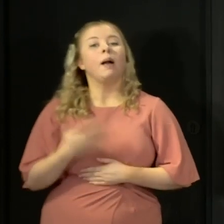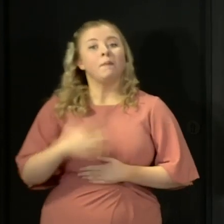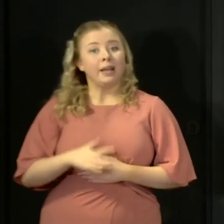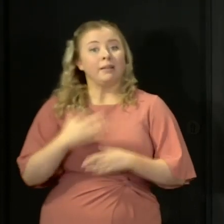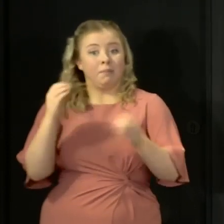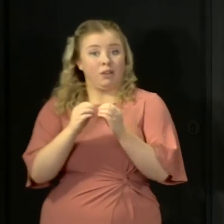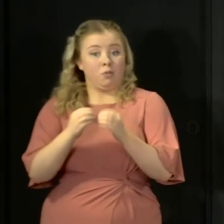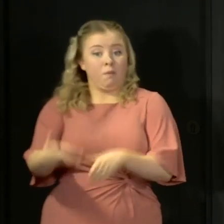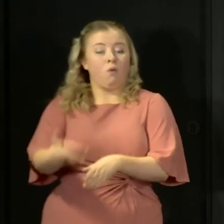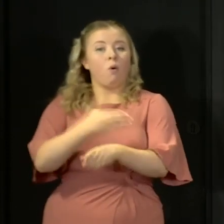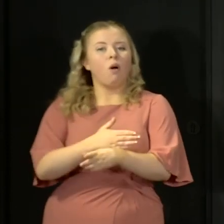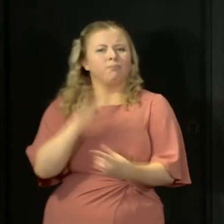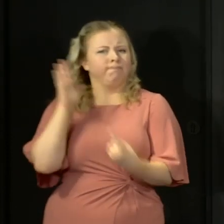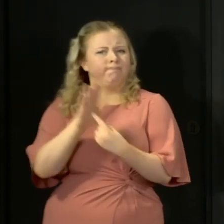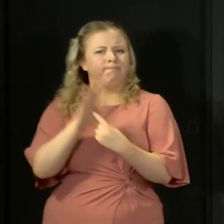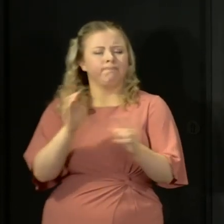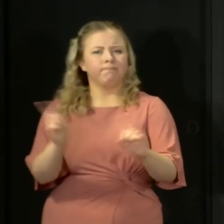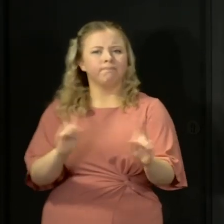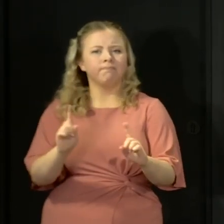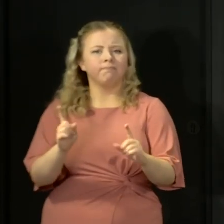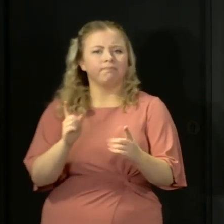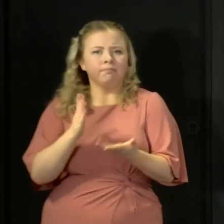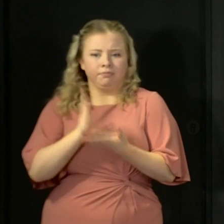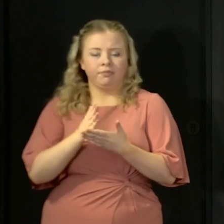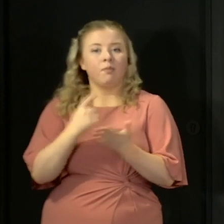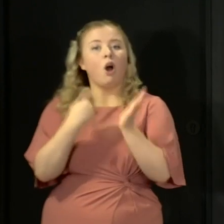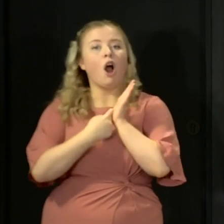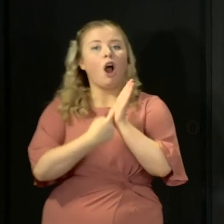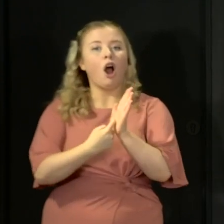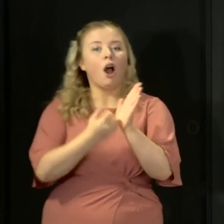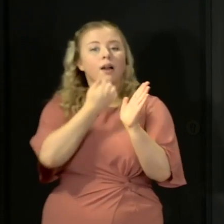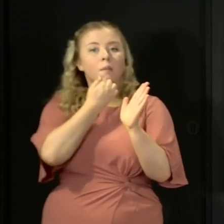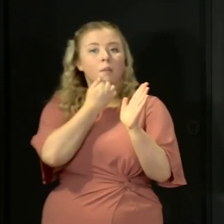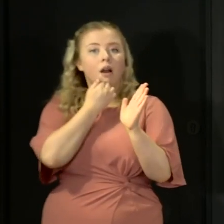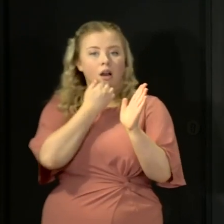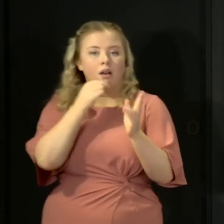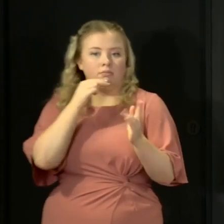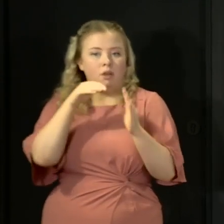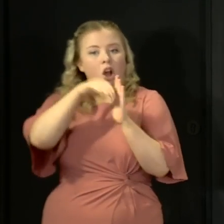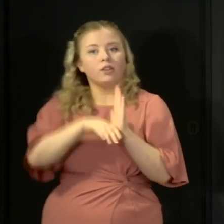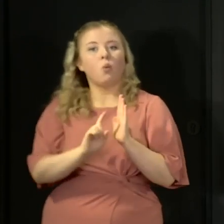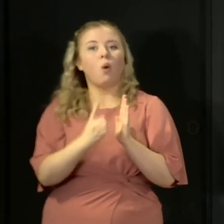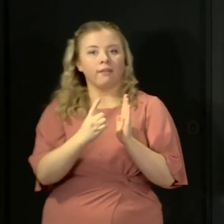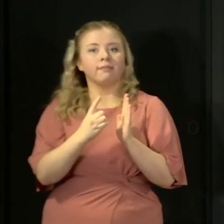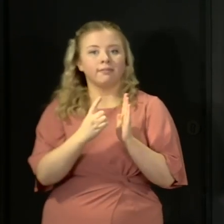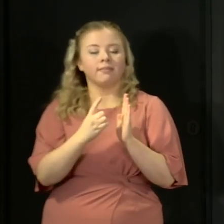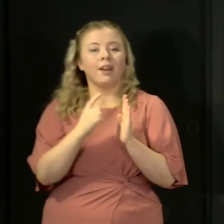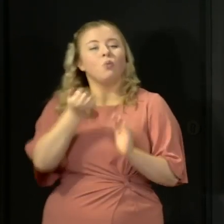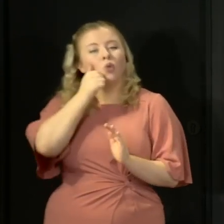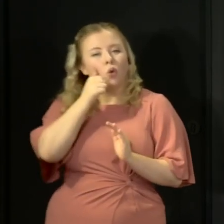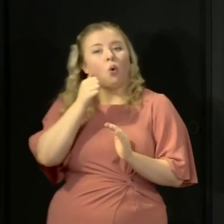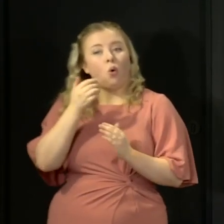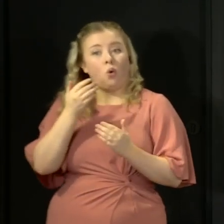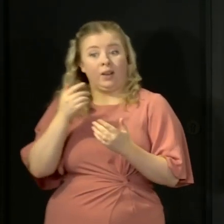the vital importance, the critical importance of keeping the R number below 1. Now, we know the R number is higher in